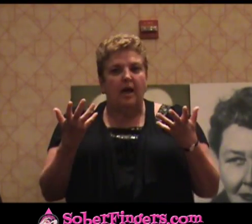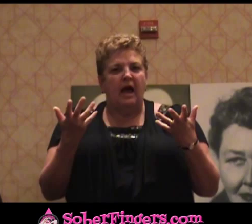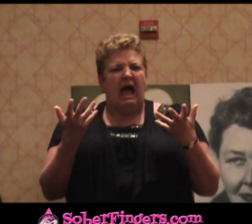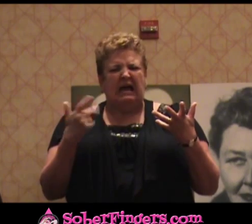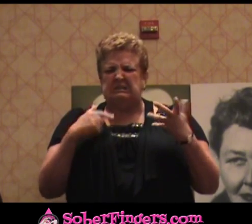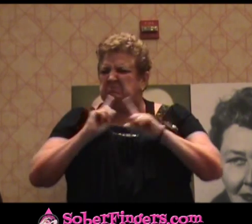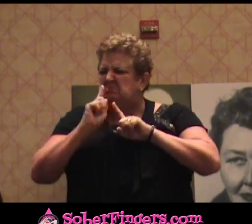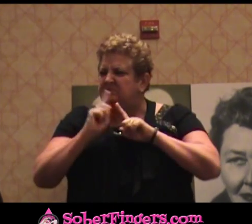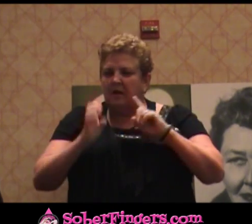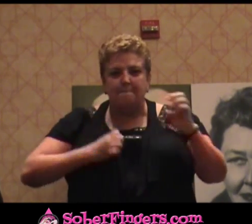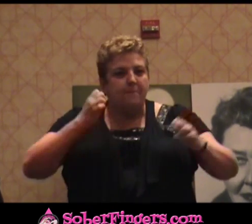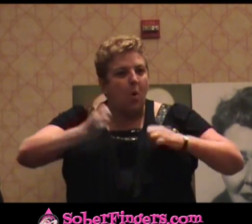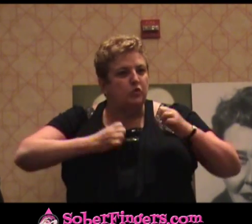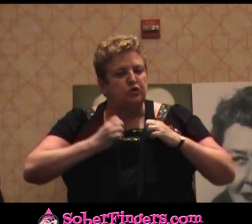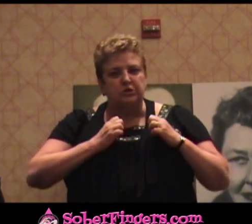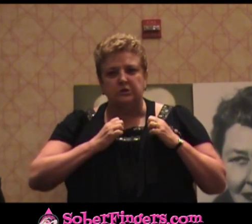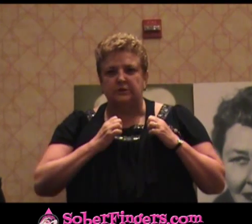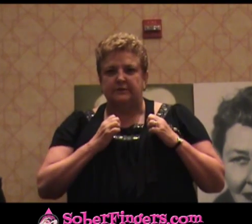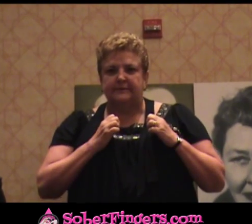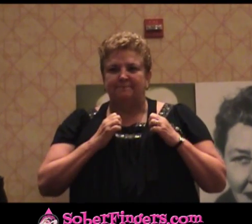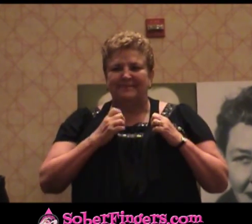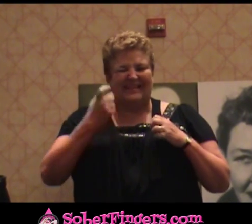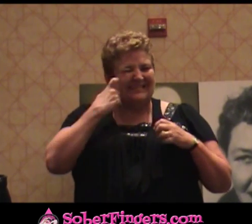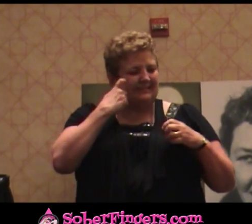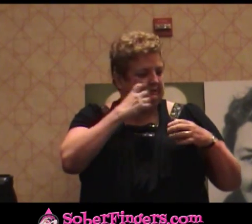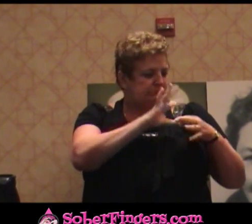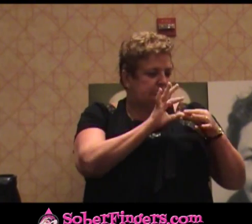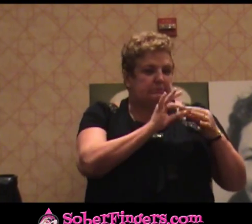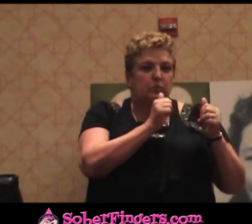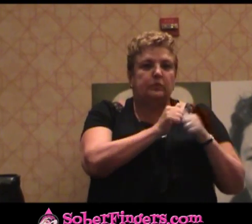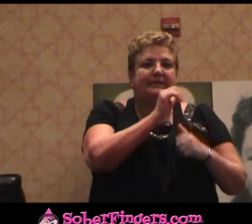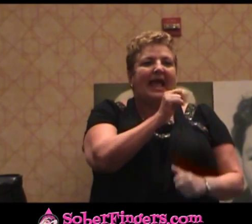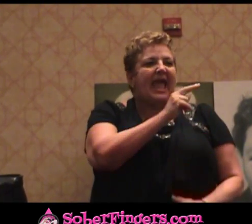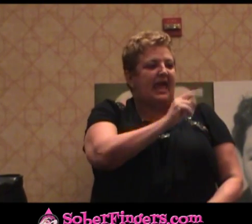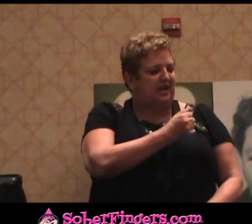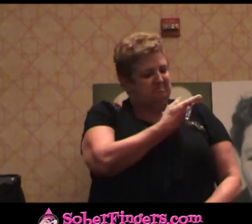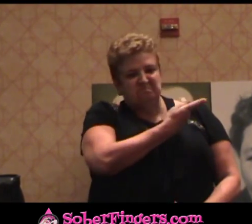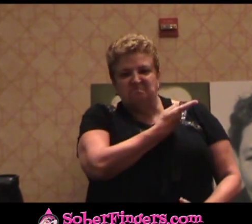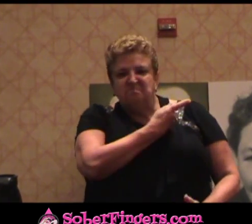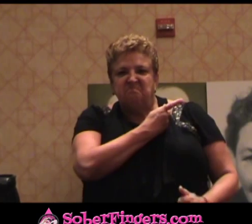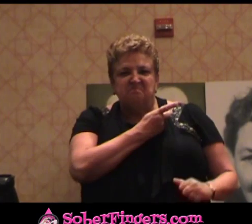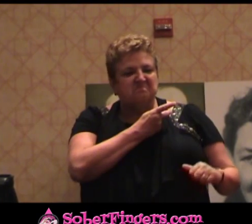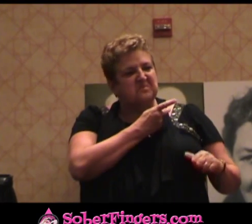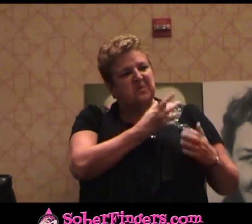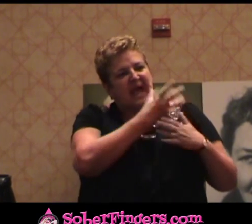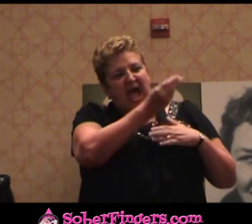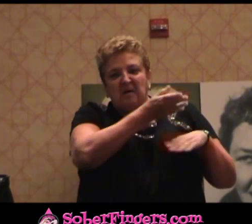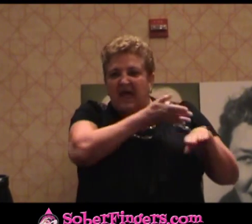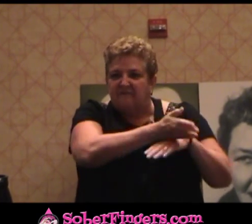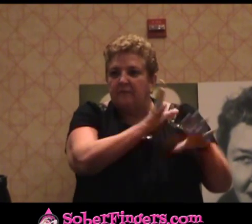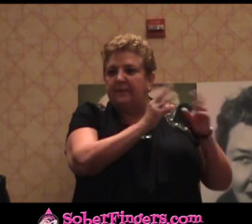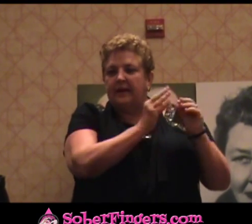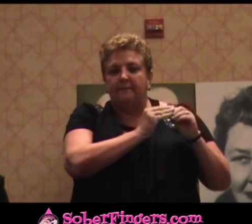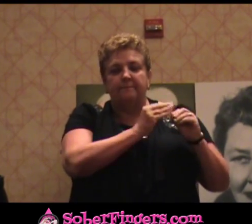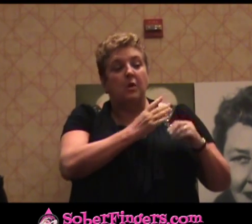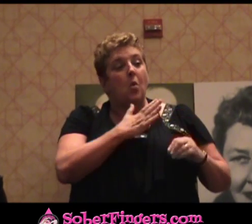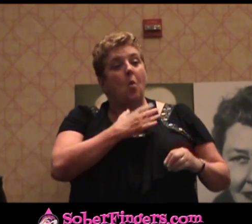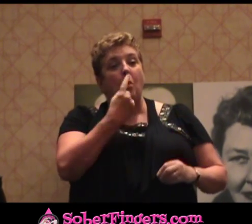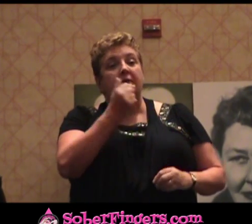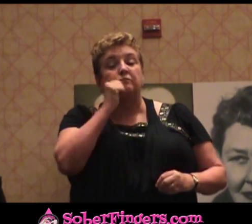this second. I was sharing with Anna, went outside after the other meeting, that a sponsee of mine for the last